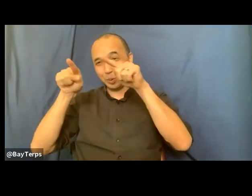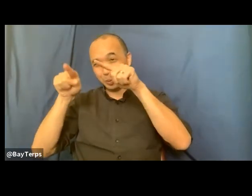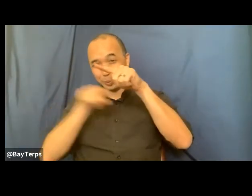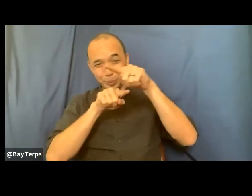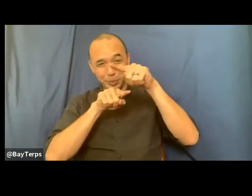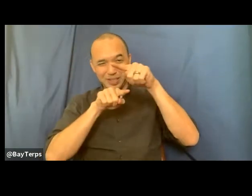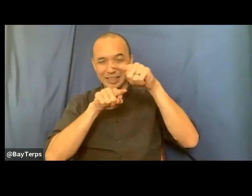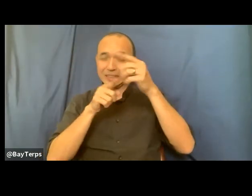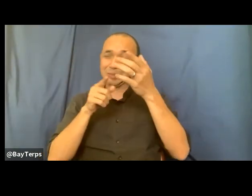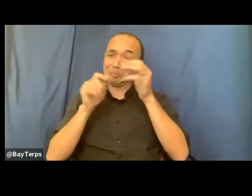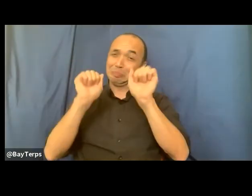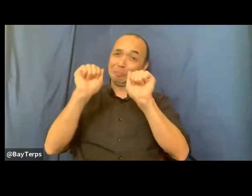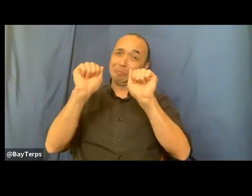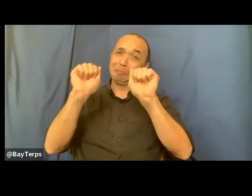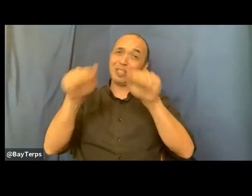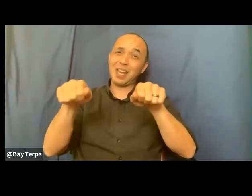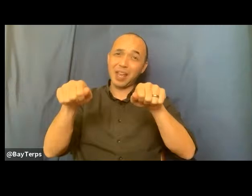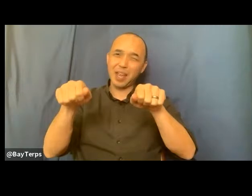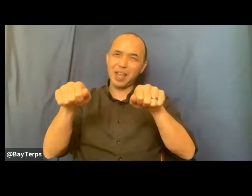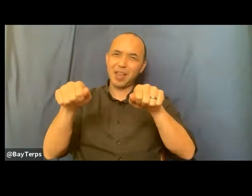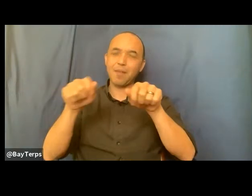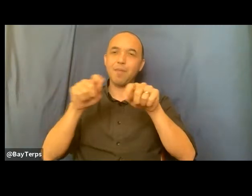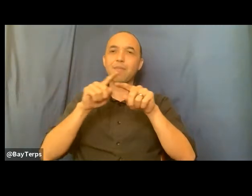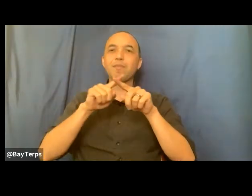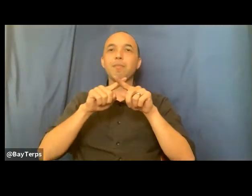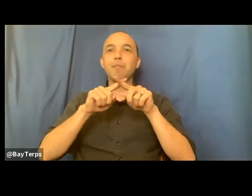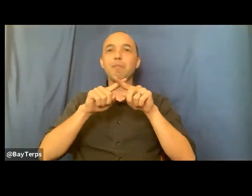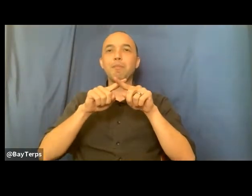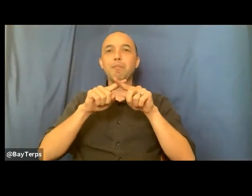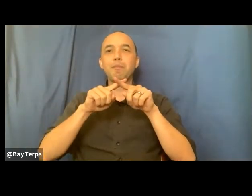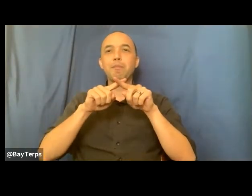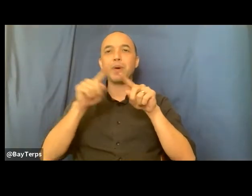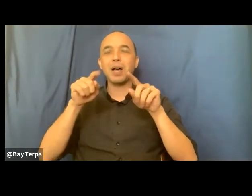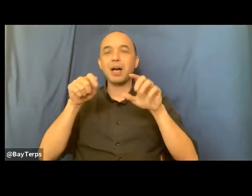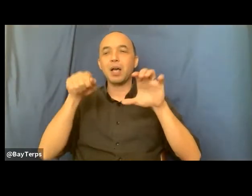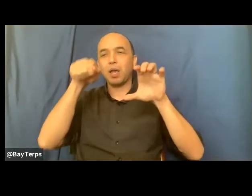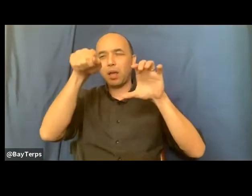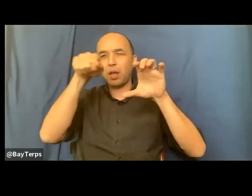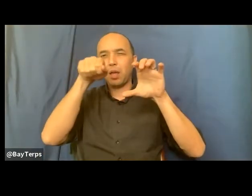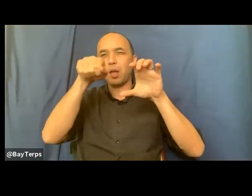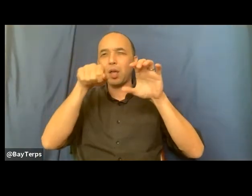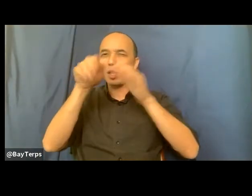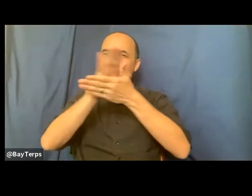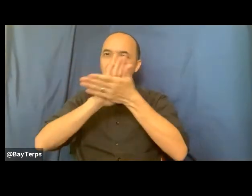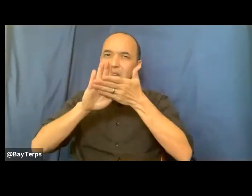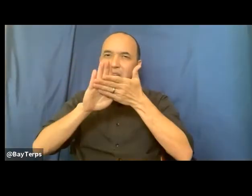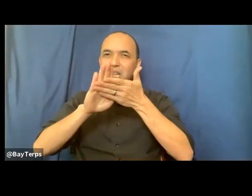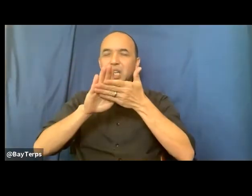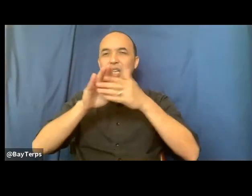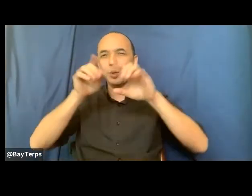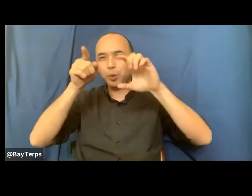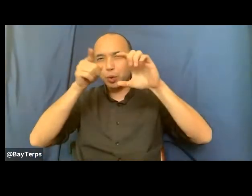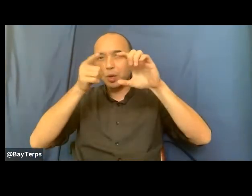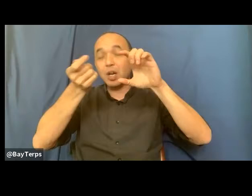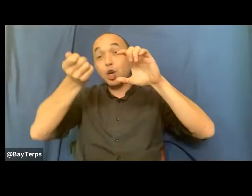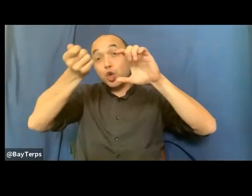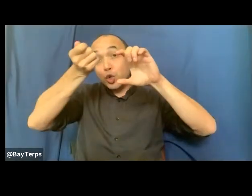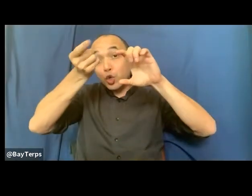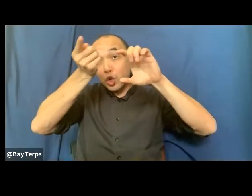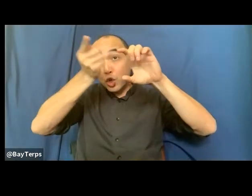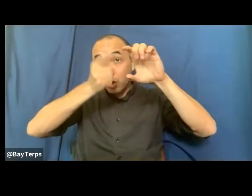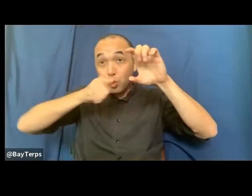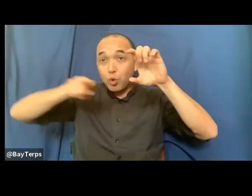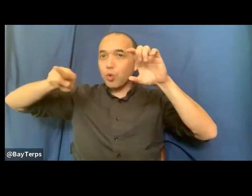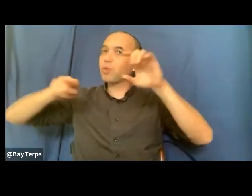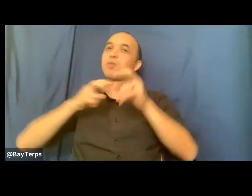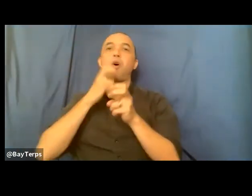have, but you're not gonna get those clean cuts, and you're not gonna be able to make turns as easily. So you're